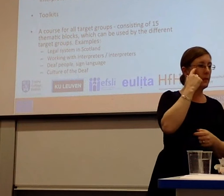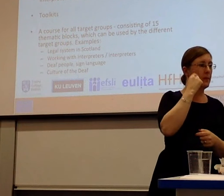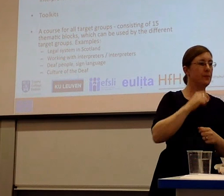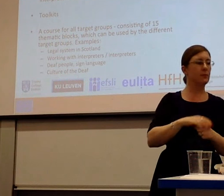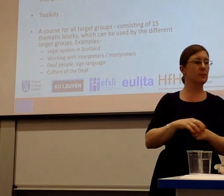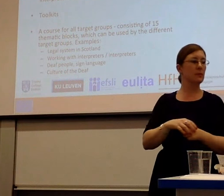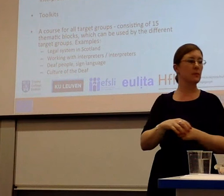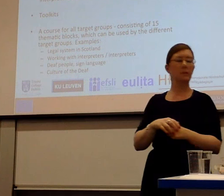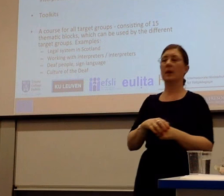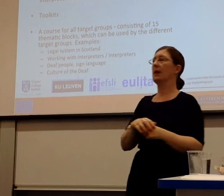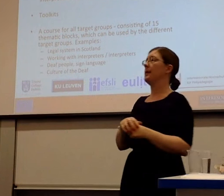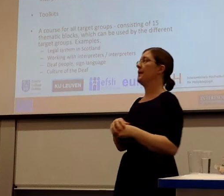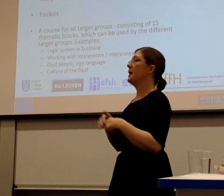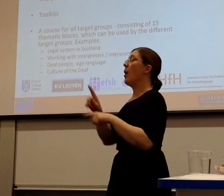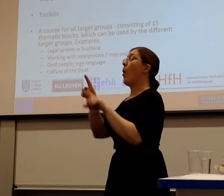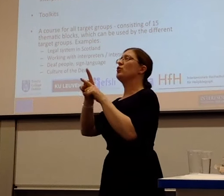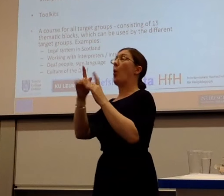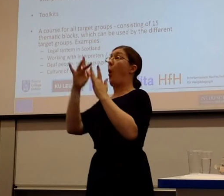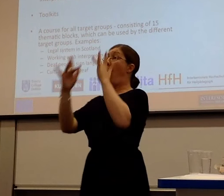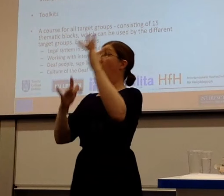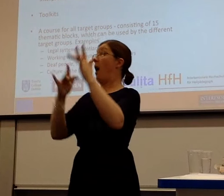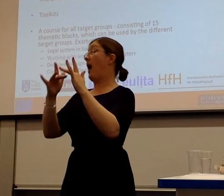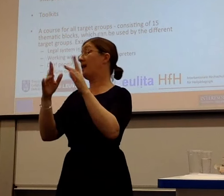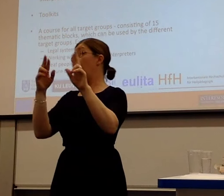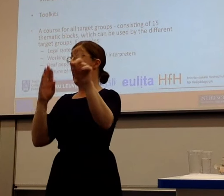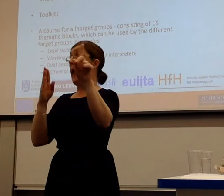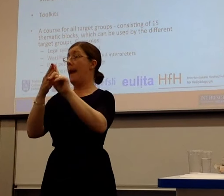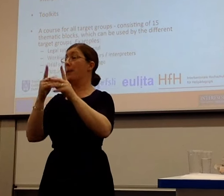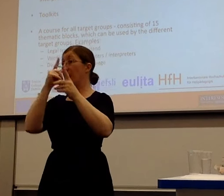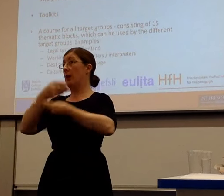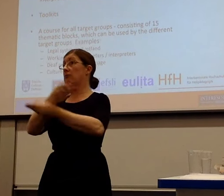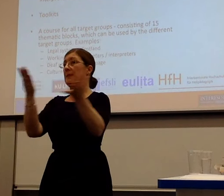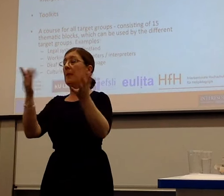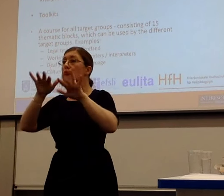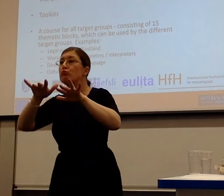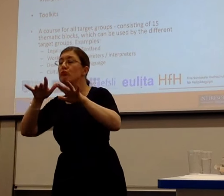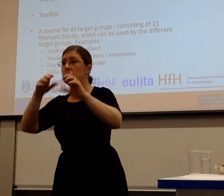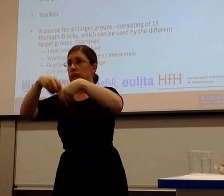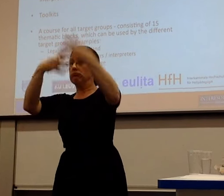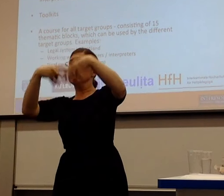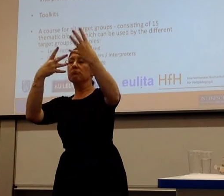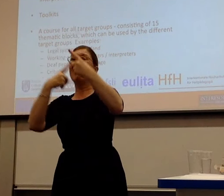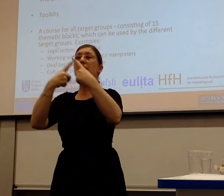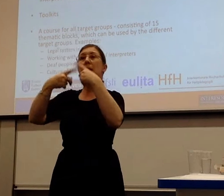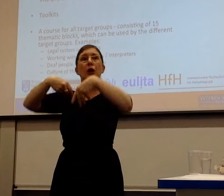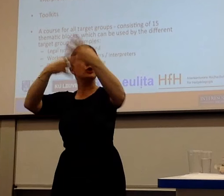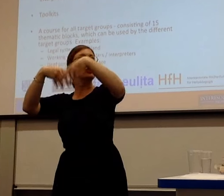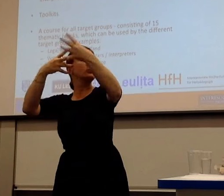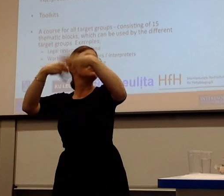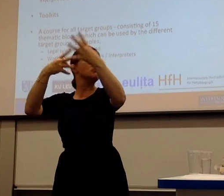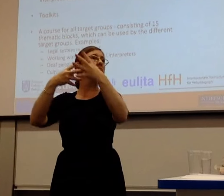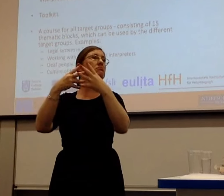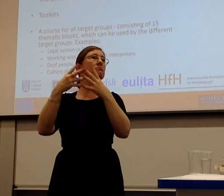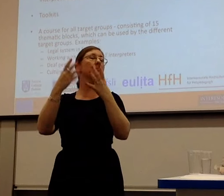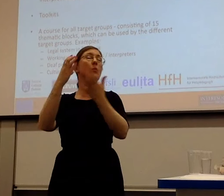also 10 tips on the poster. It's also about creating online resources, so that the information